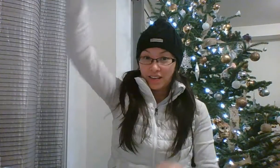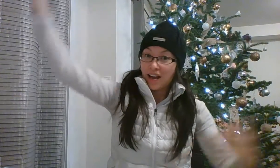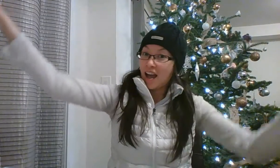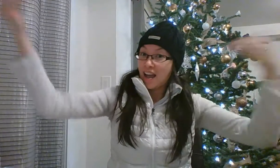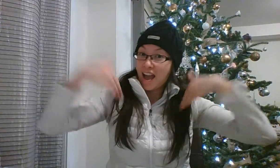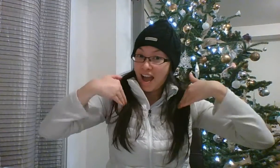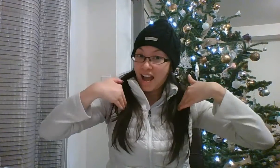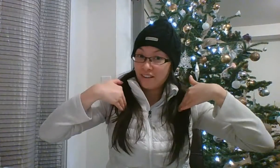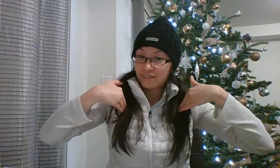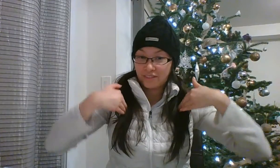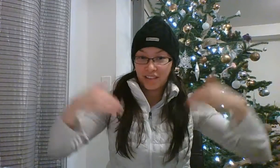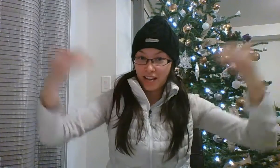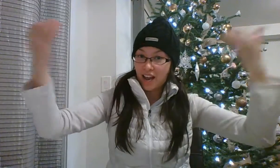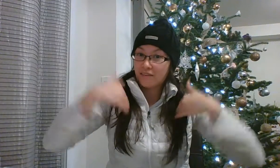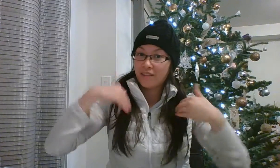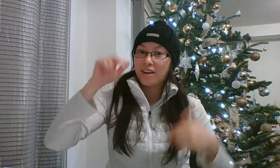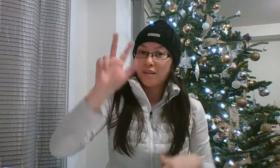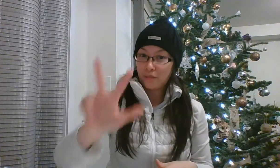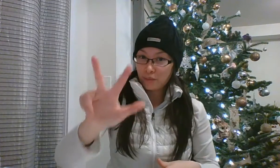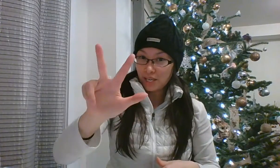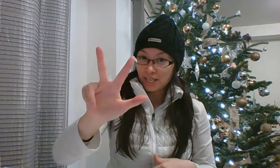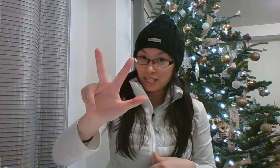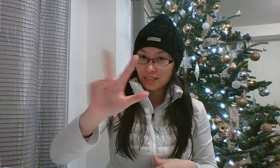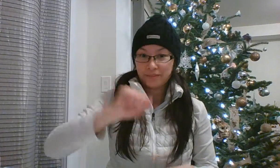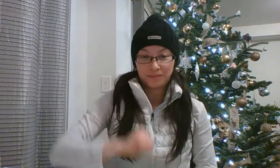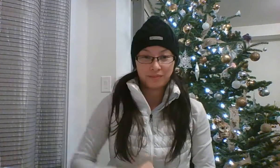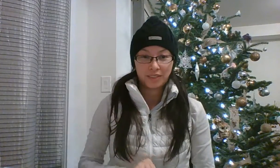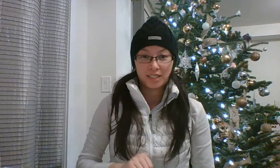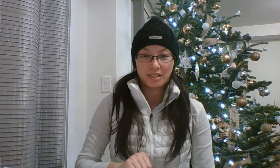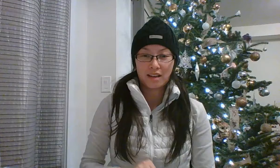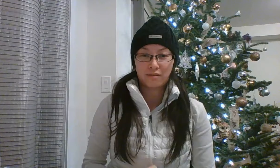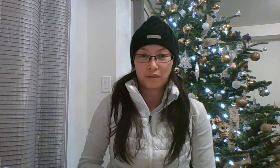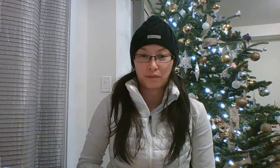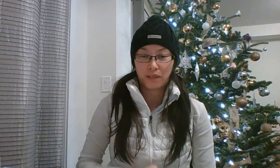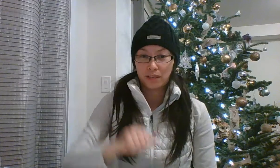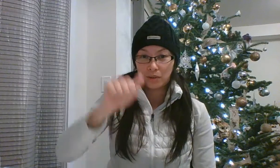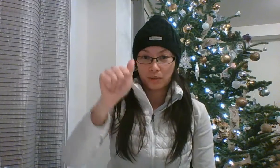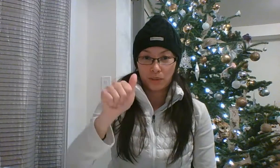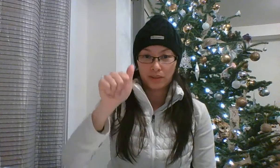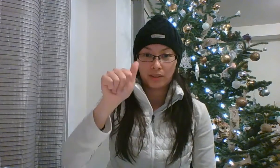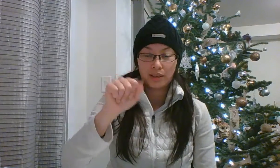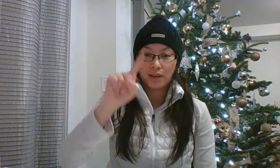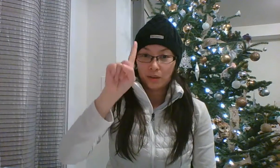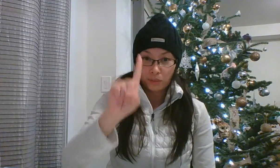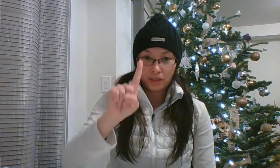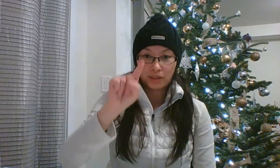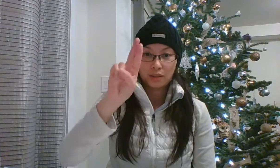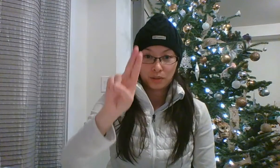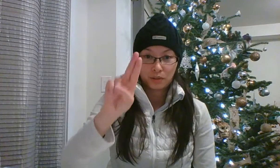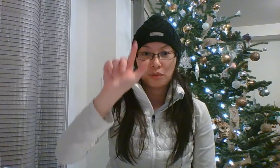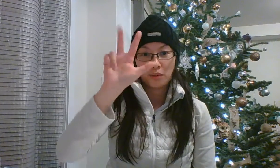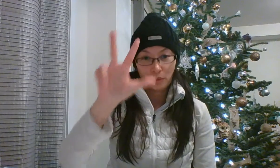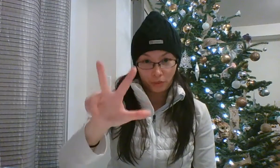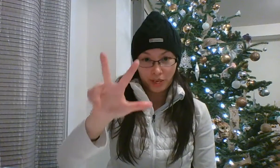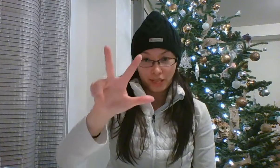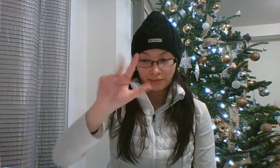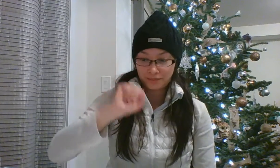I have 3. So it's sign for 3. 1, 1, 2, 3.